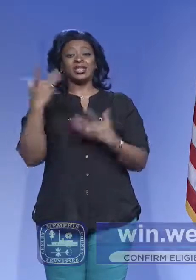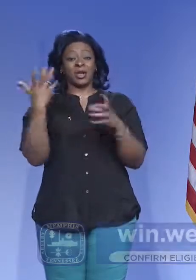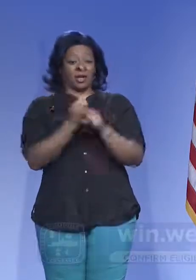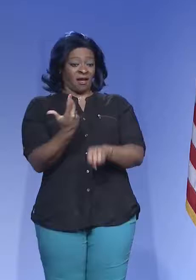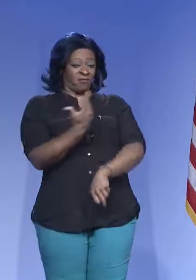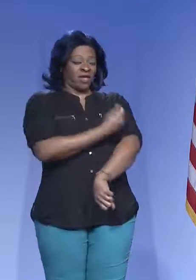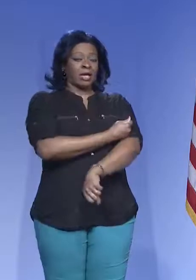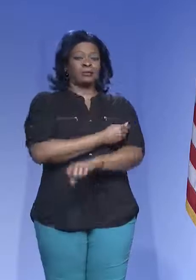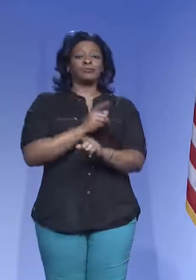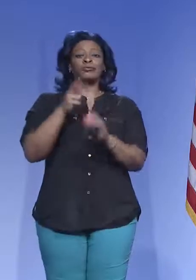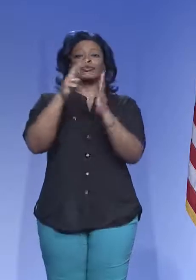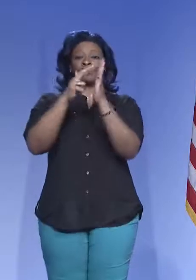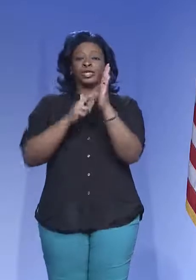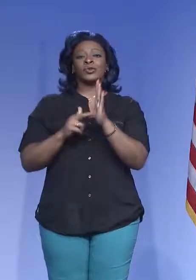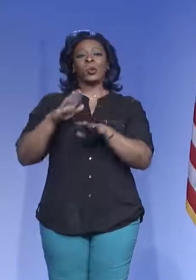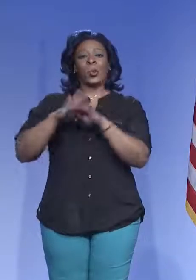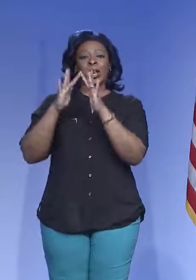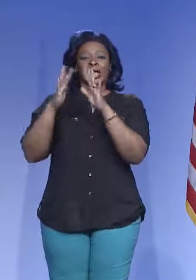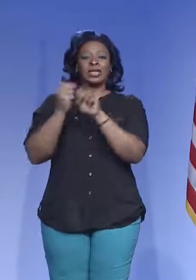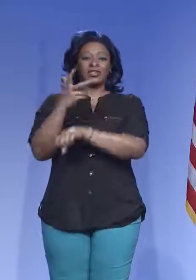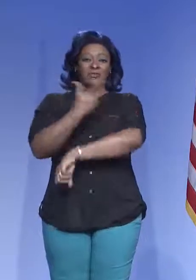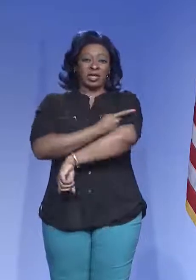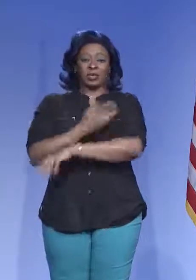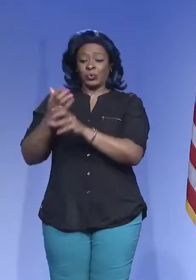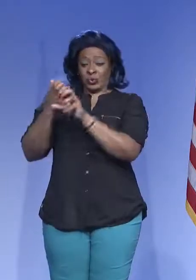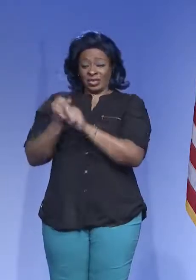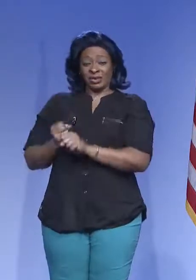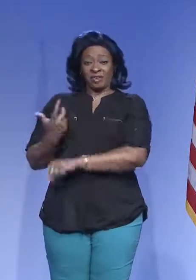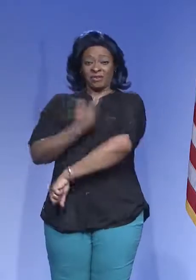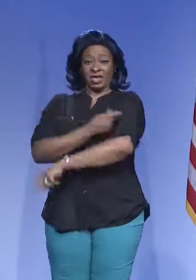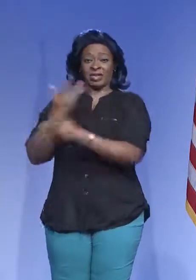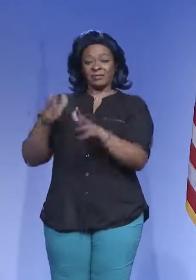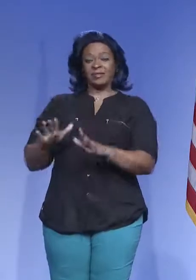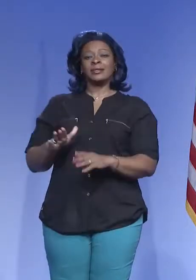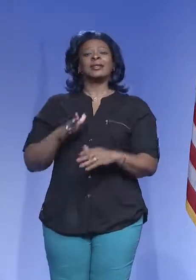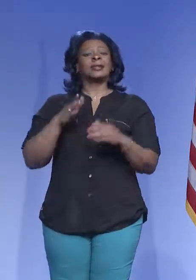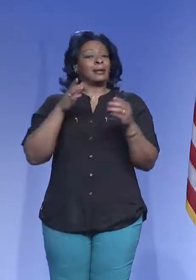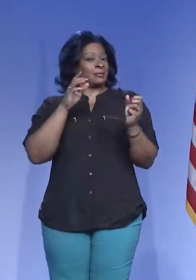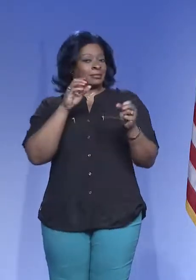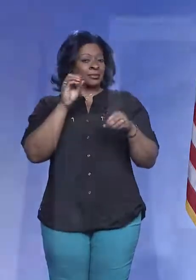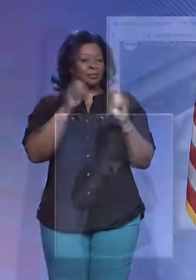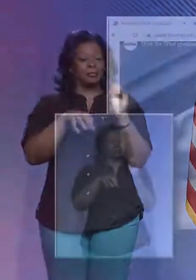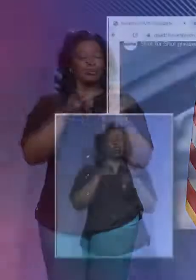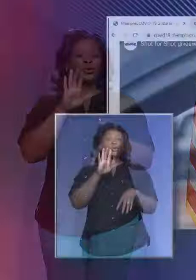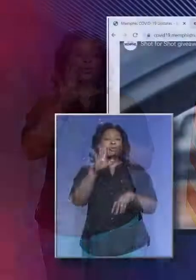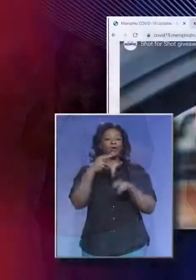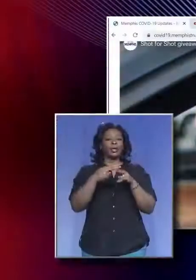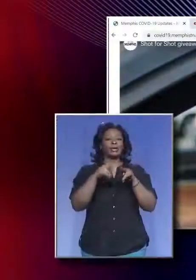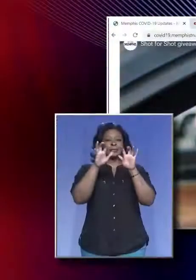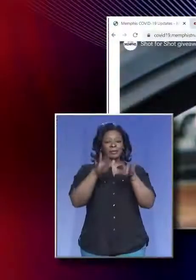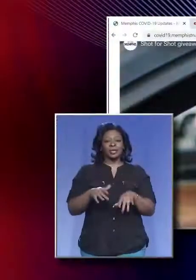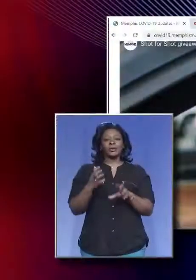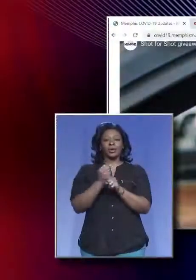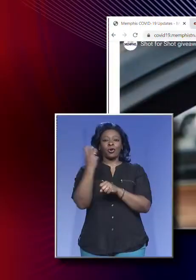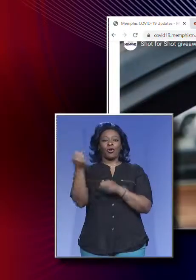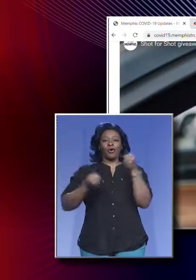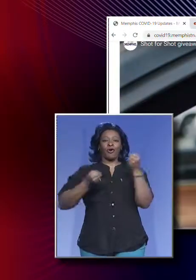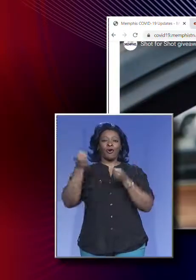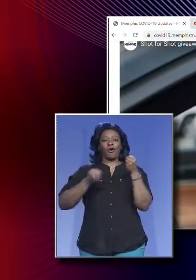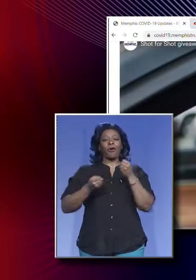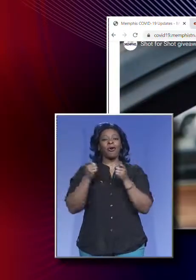enter, or have received a vaccine, you're eligible to enter. You could win a new car. Hopefully that's enough of an initiative to get